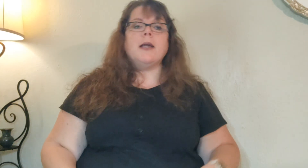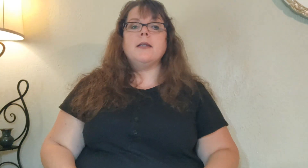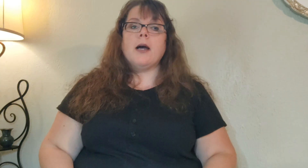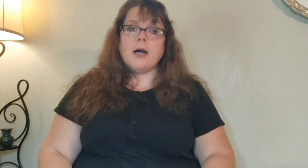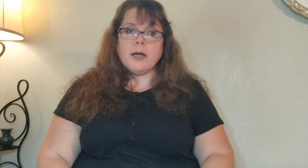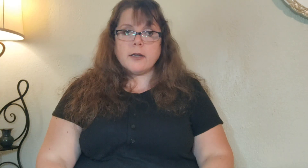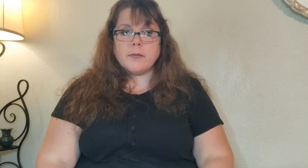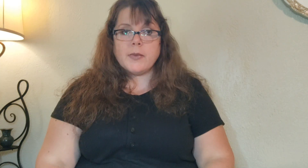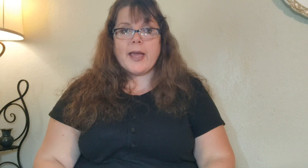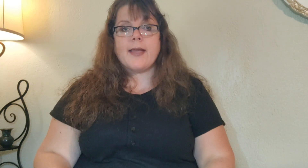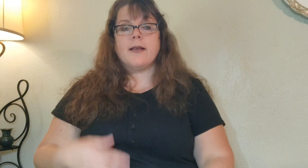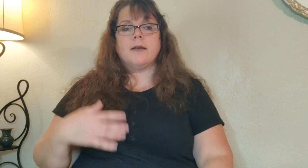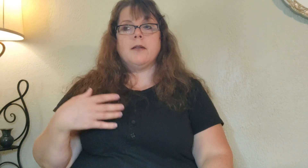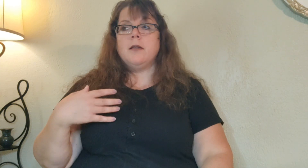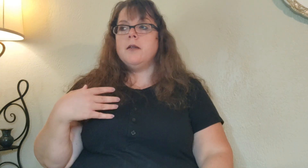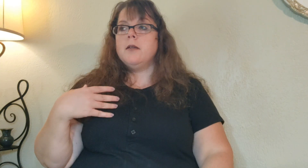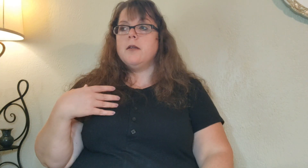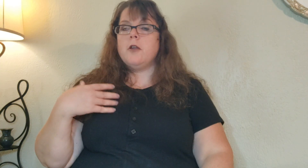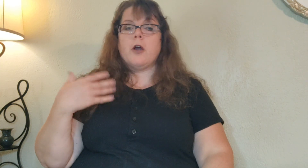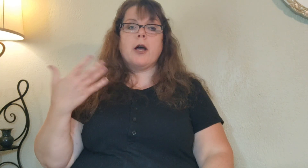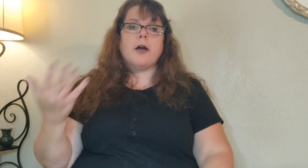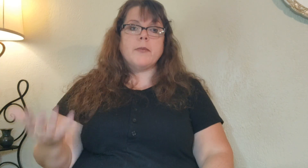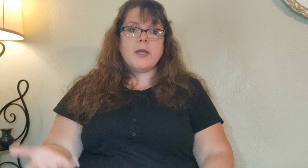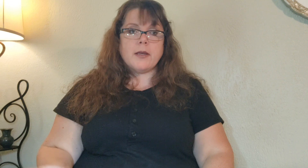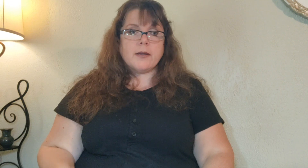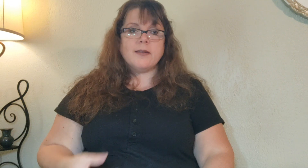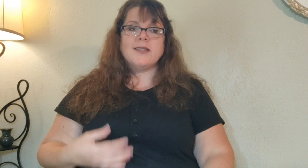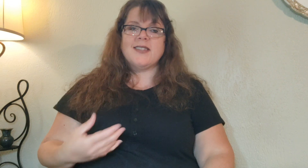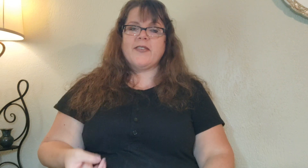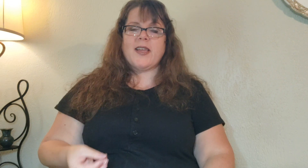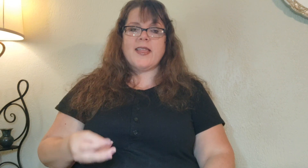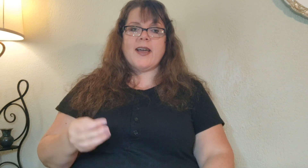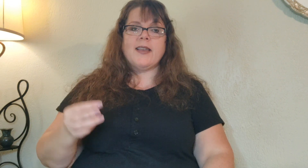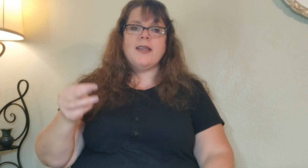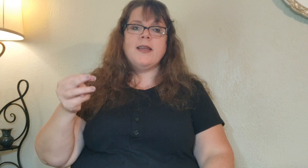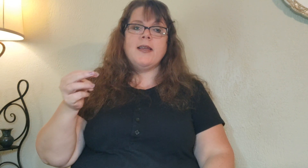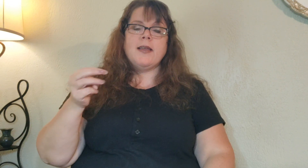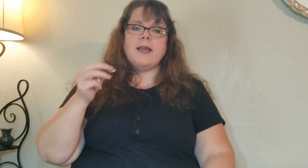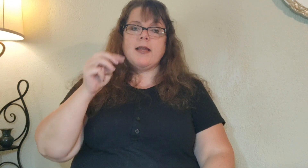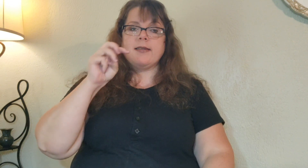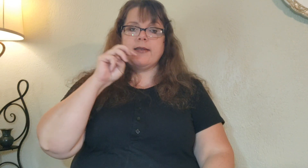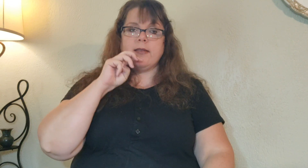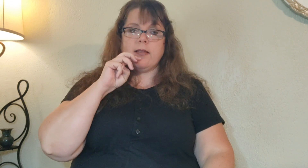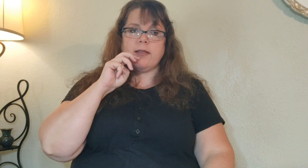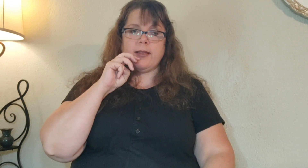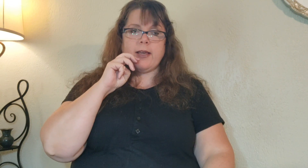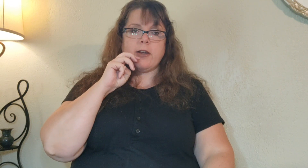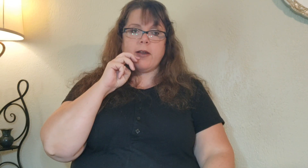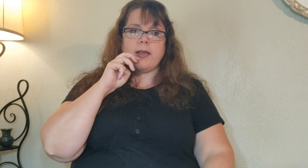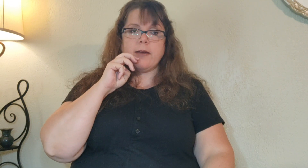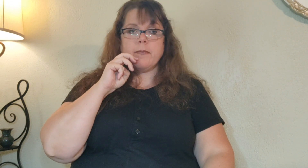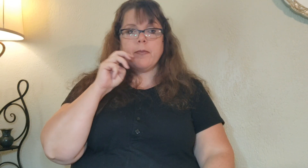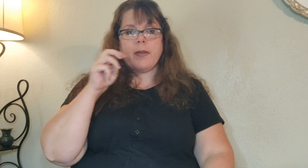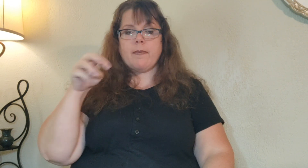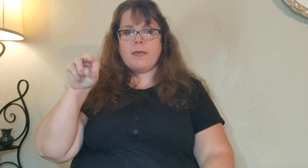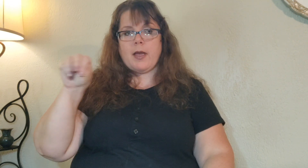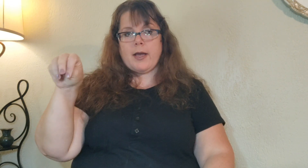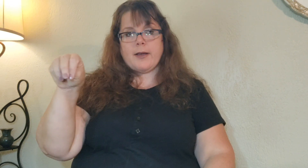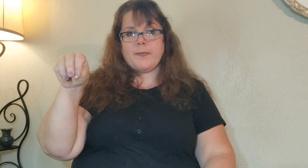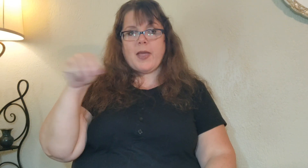And hum, like you're humming, stuff like that, is the letter M